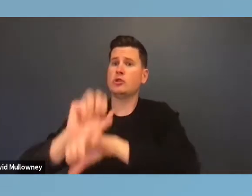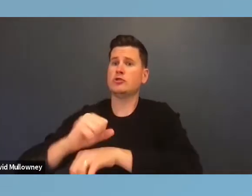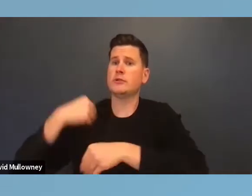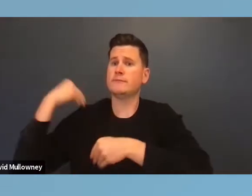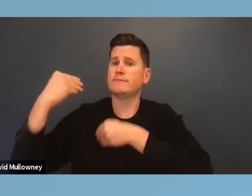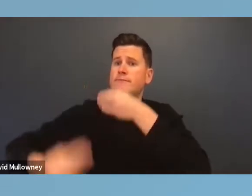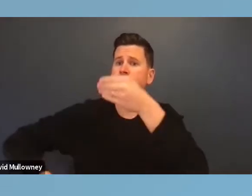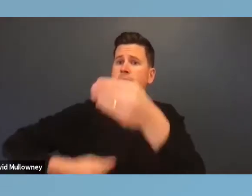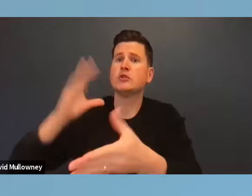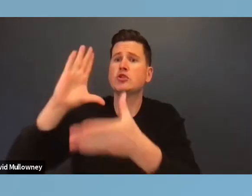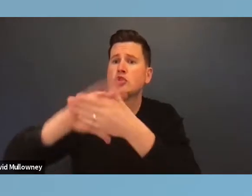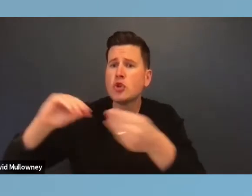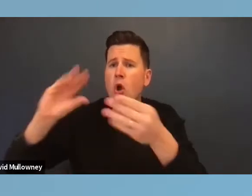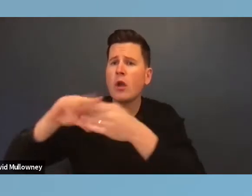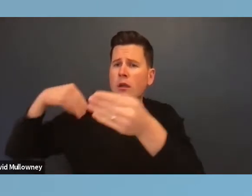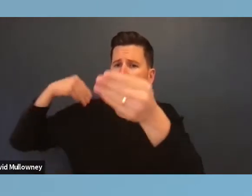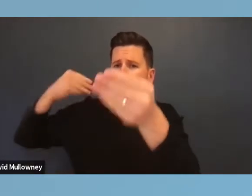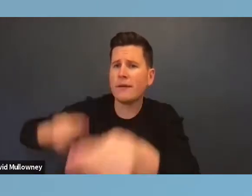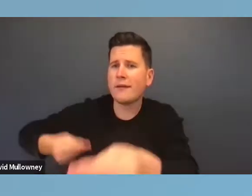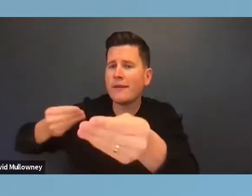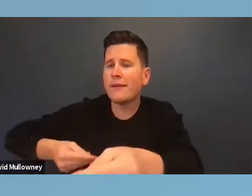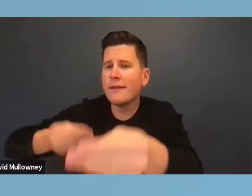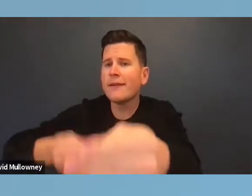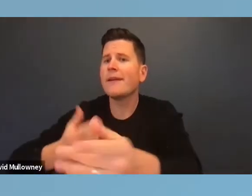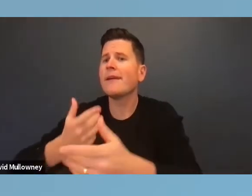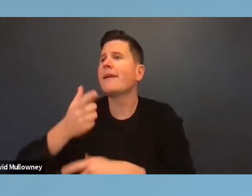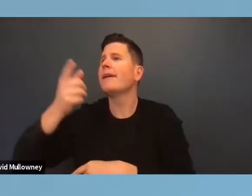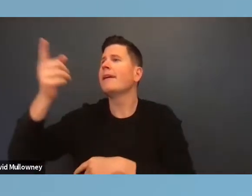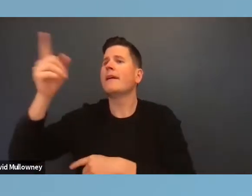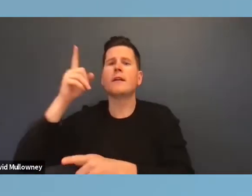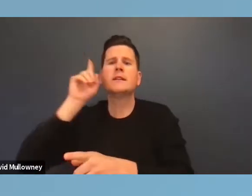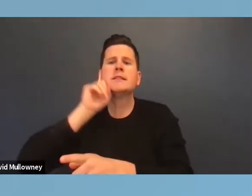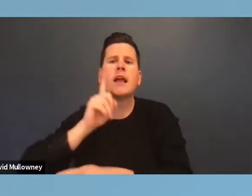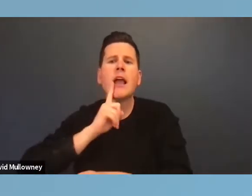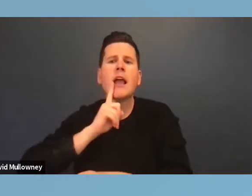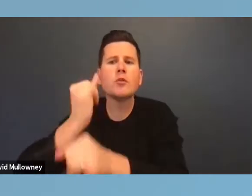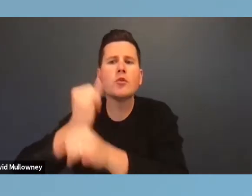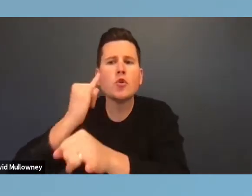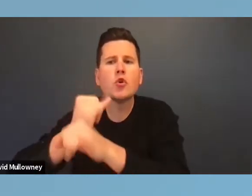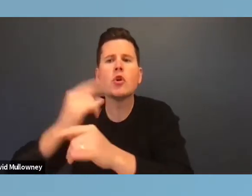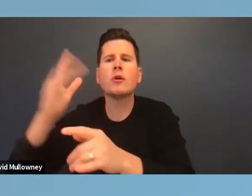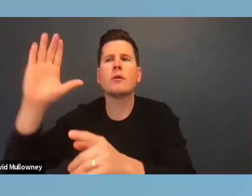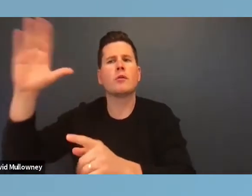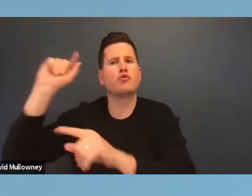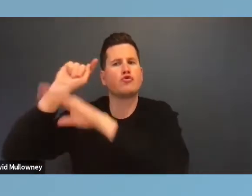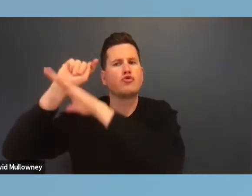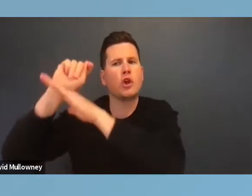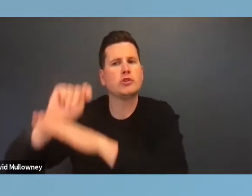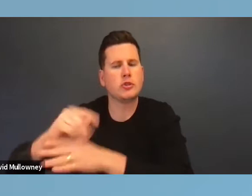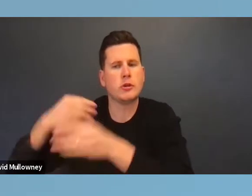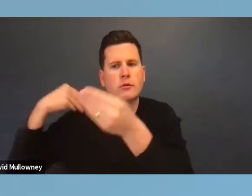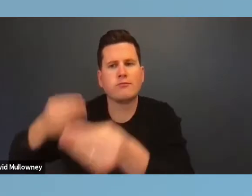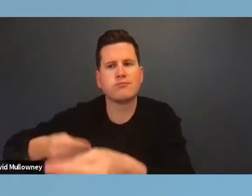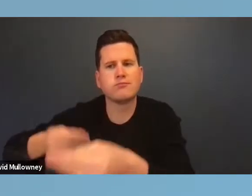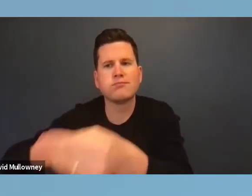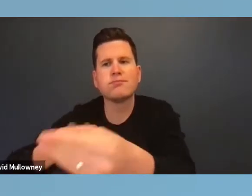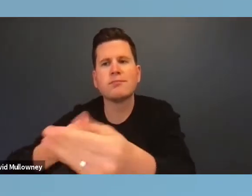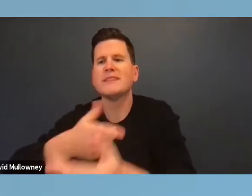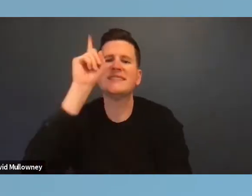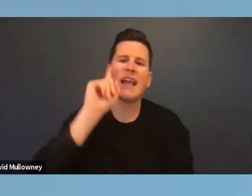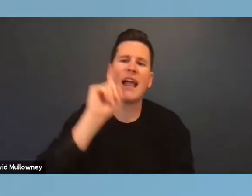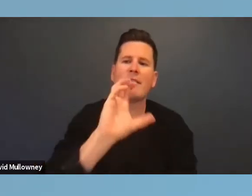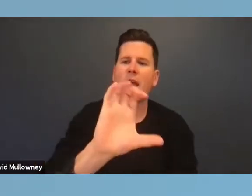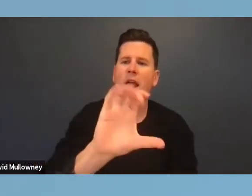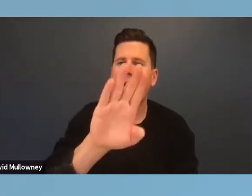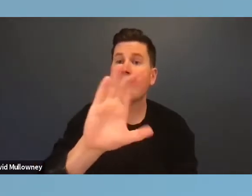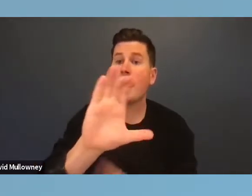We have traditions, family stories passed down over generations of the deaf school and its